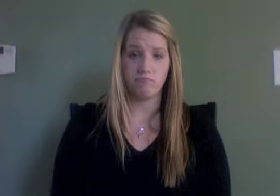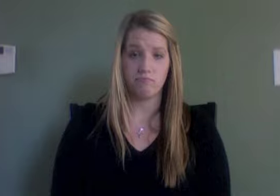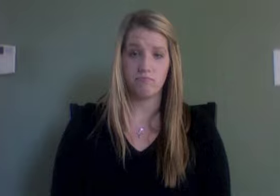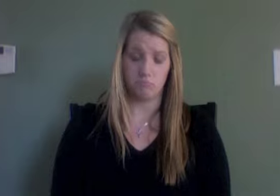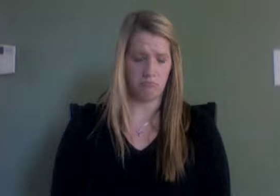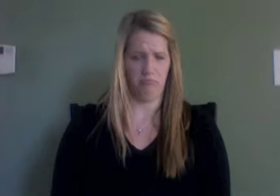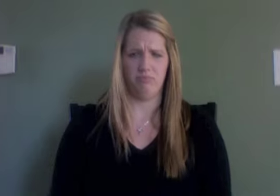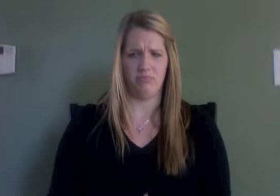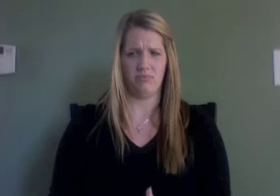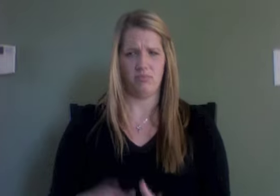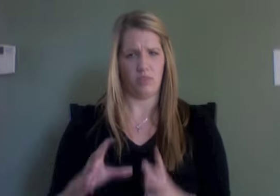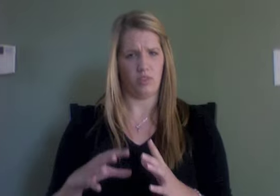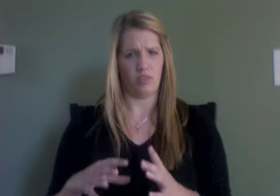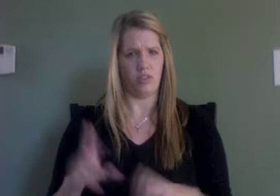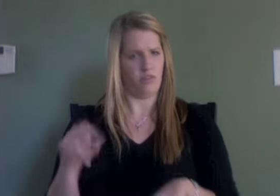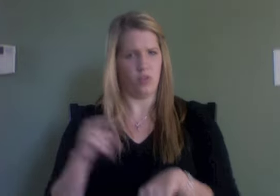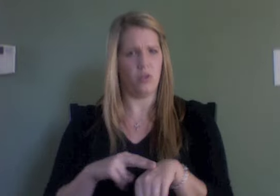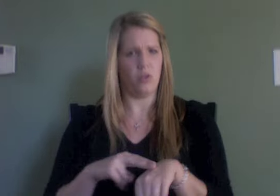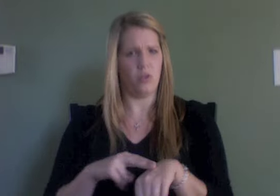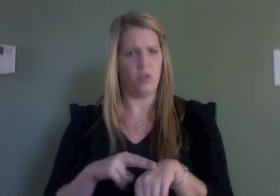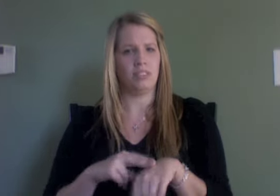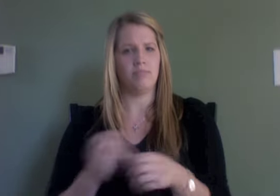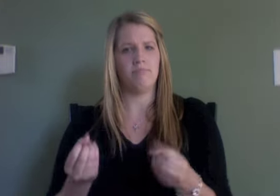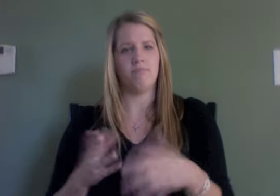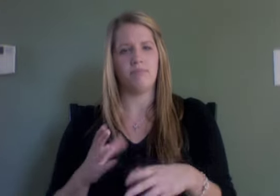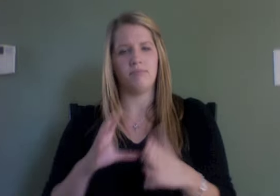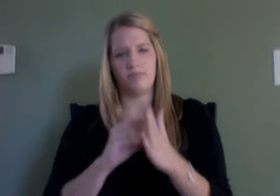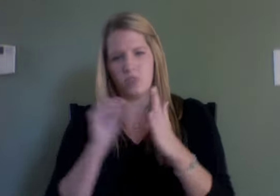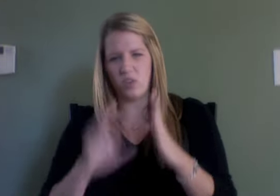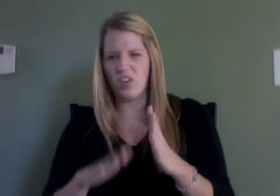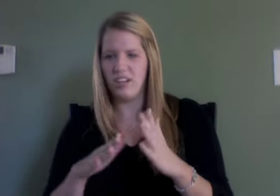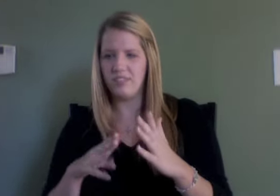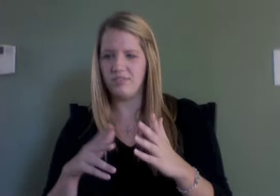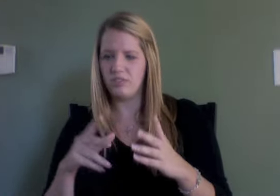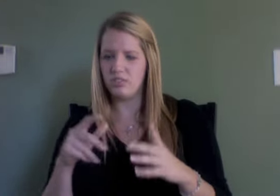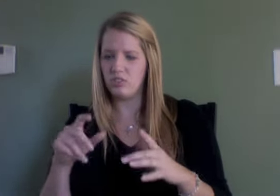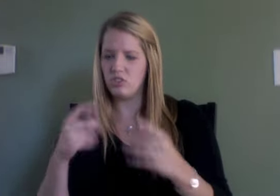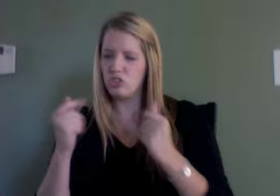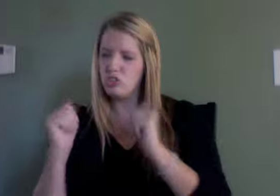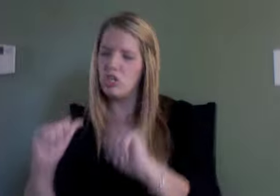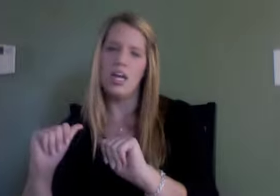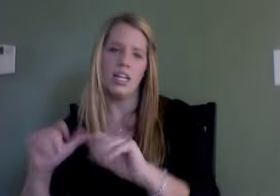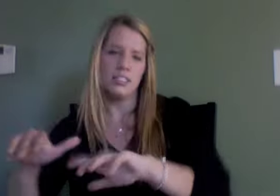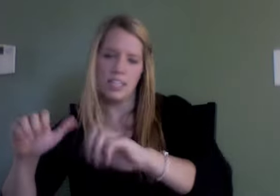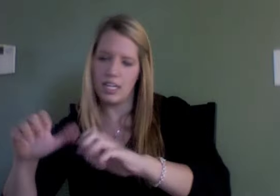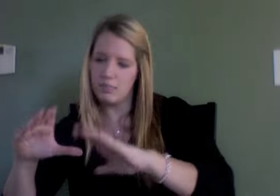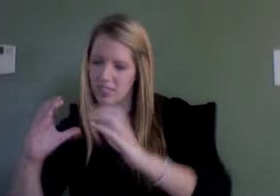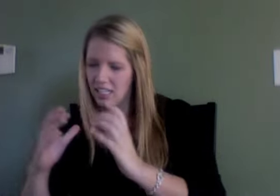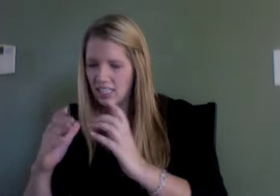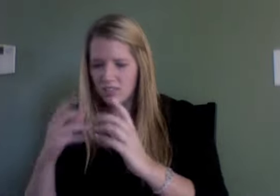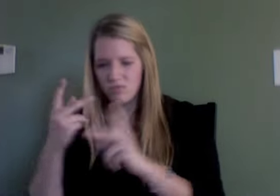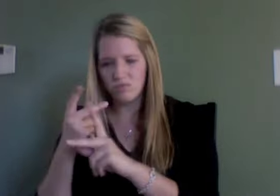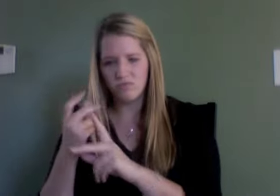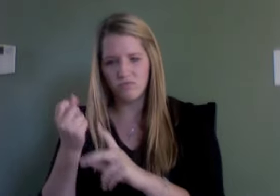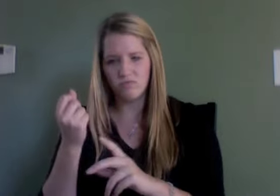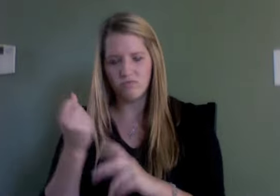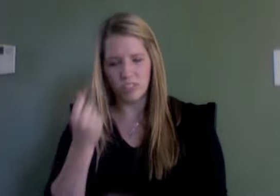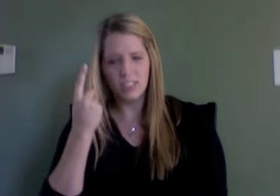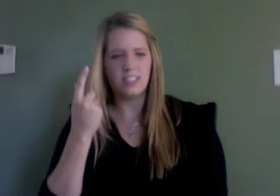Certainly, there are lots of students who do that, who kind of get a taste of something and decide it's not really something that they want to pursue. And